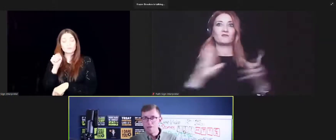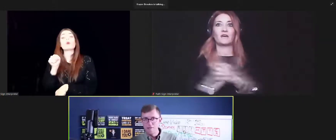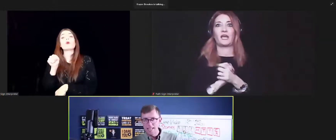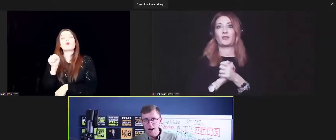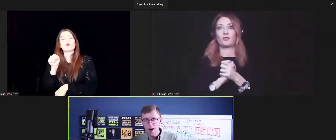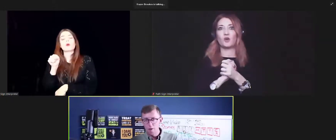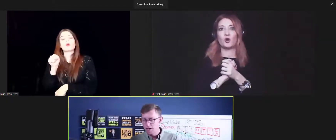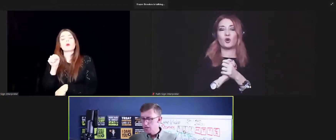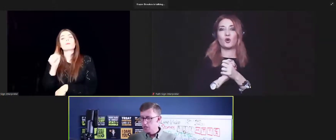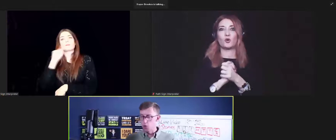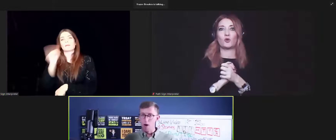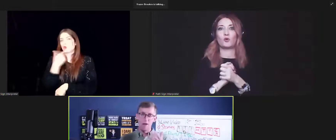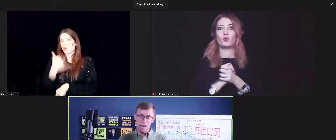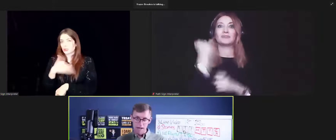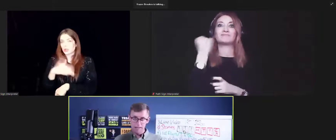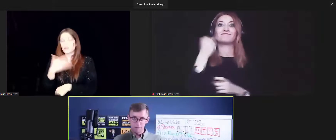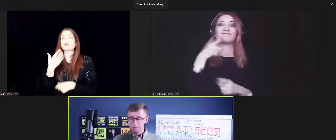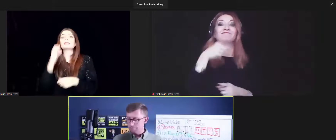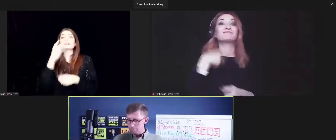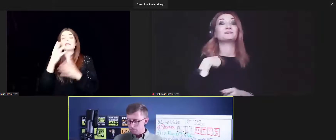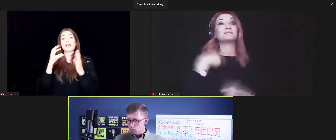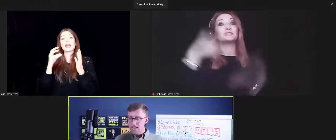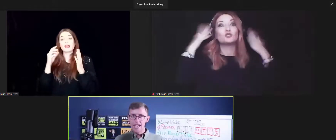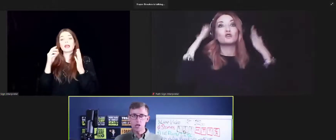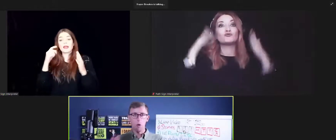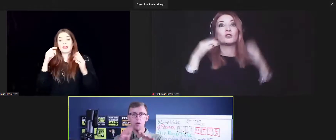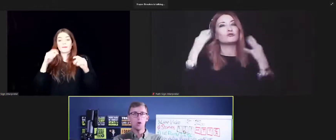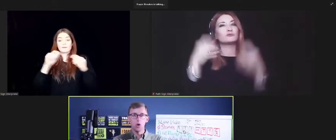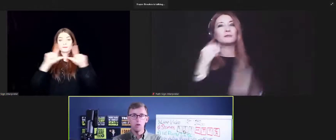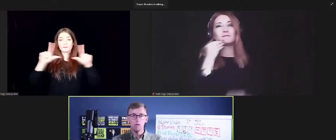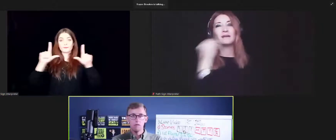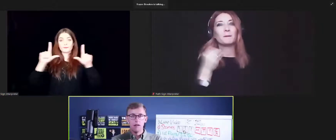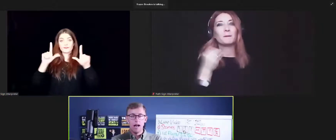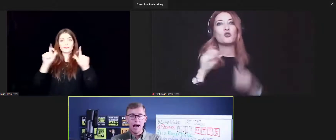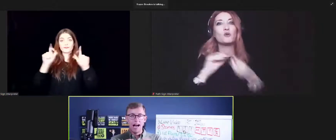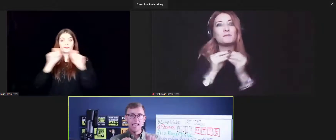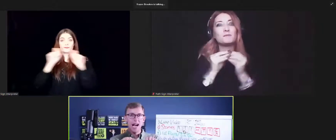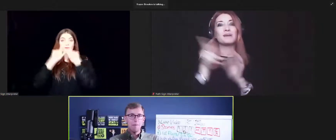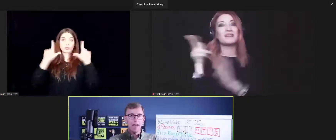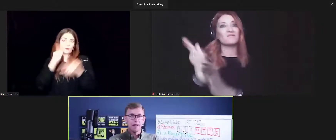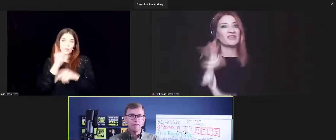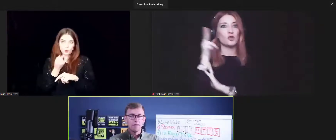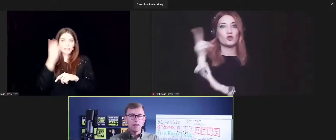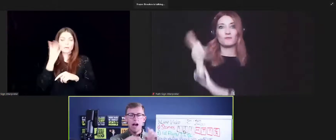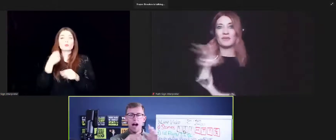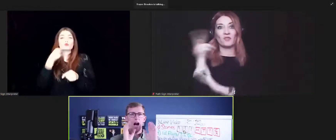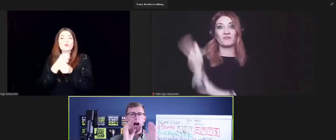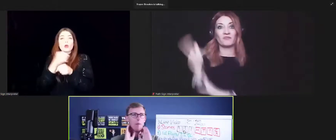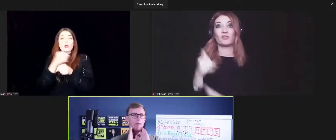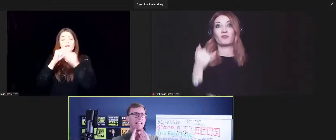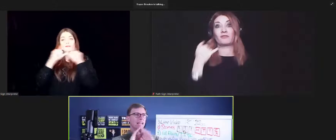story video. So what I recommend is go onto Google and type in